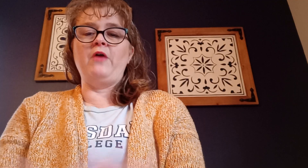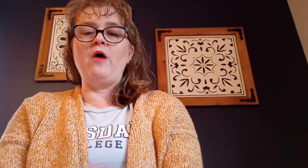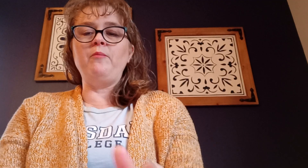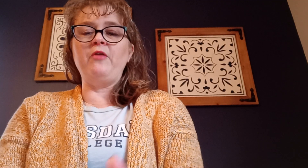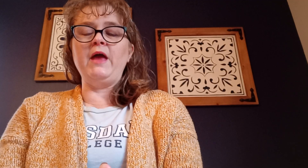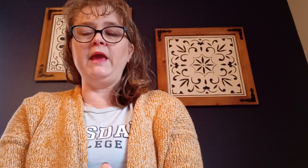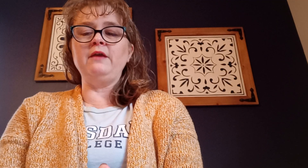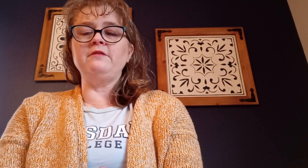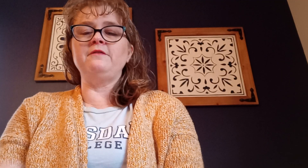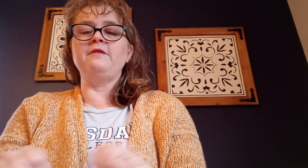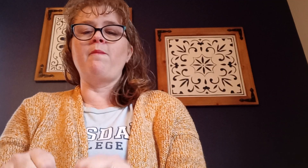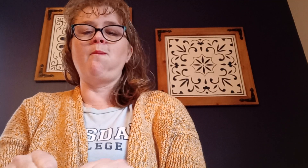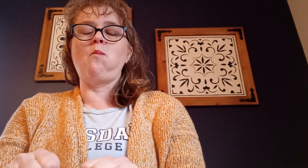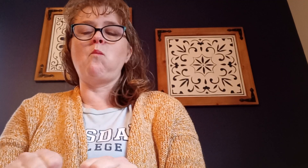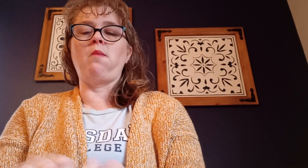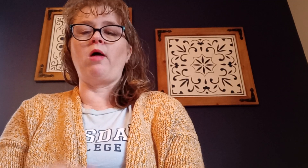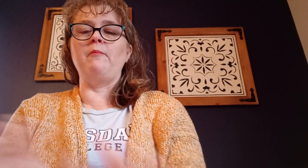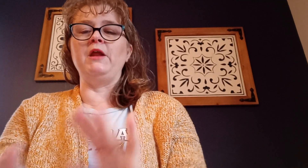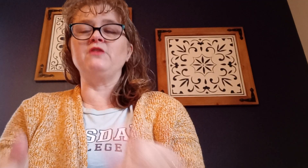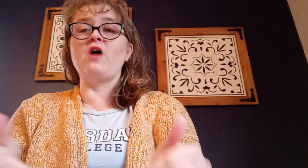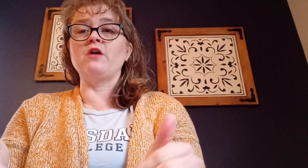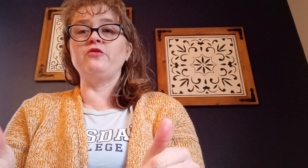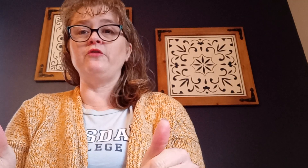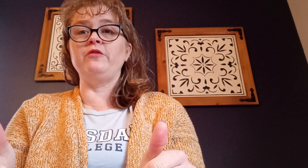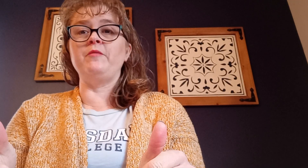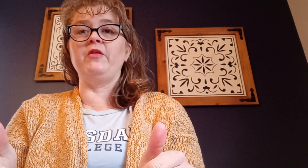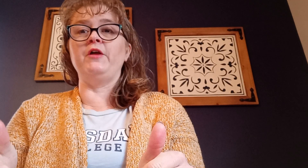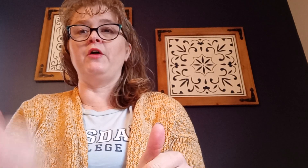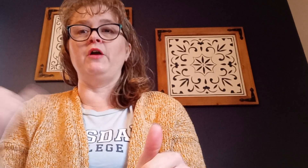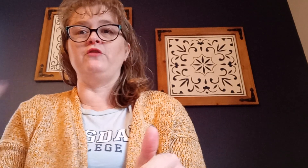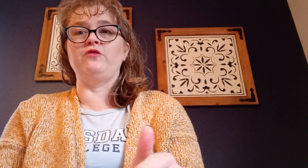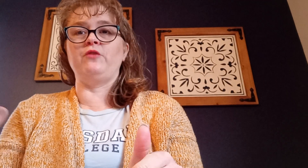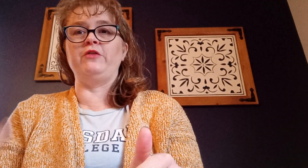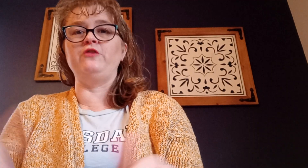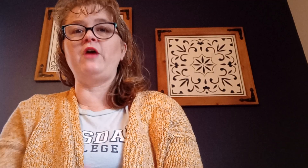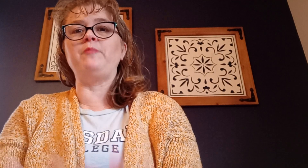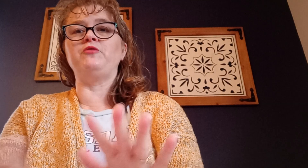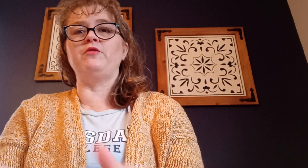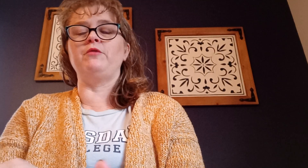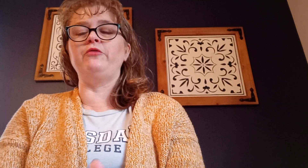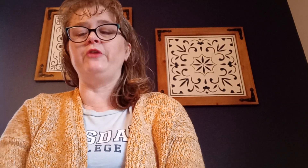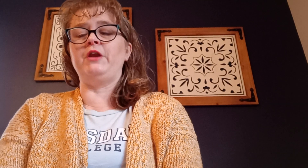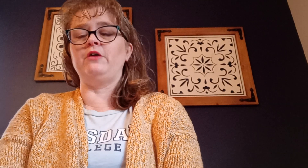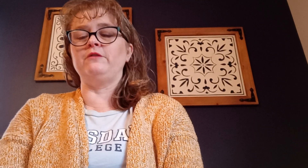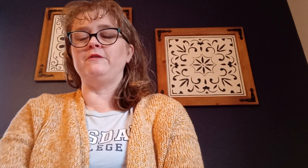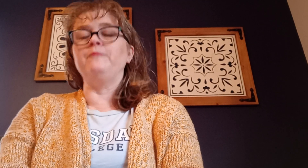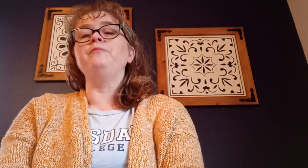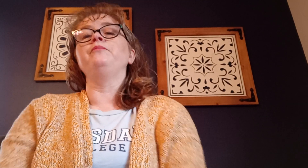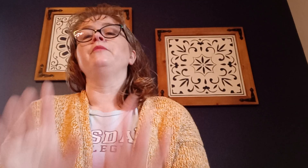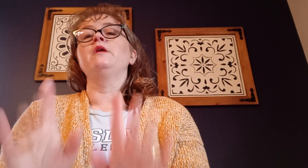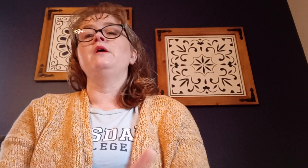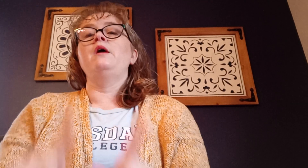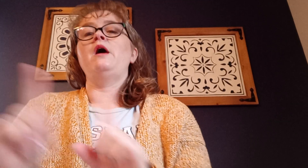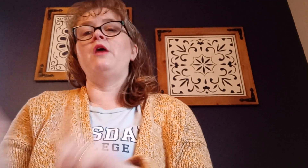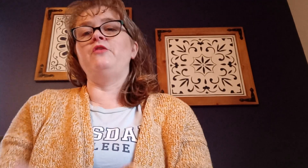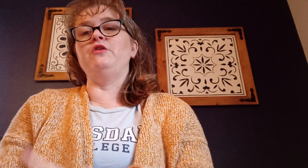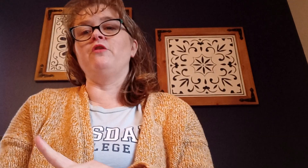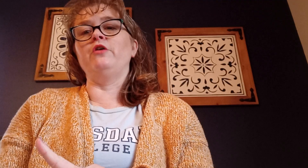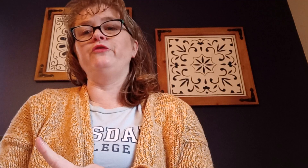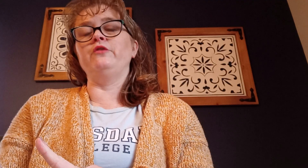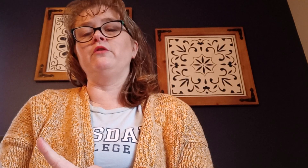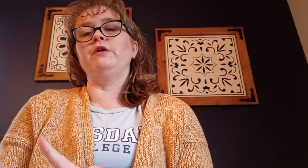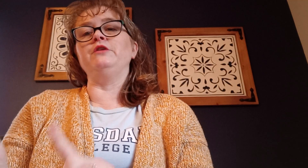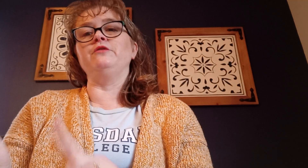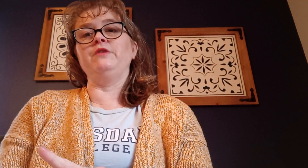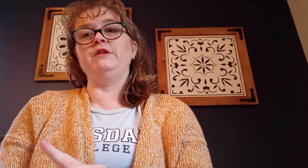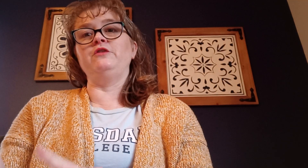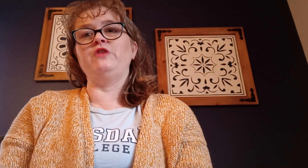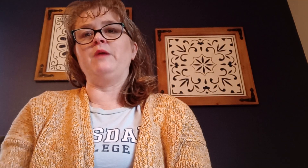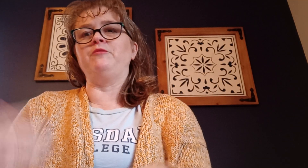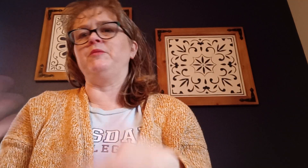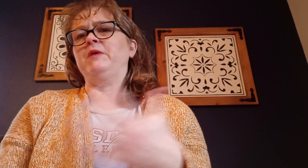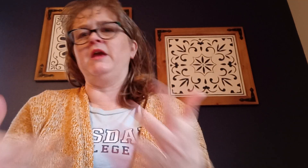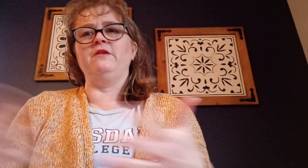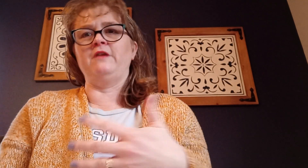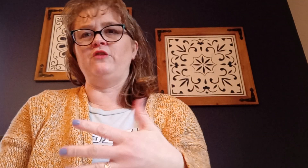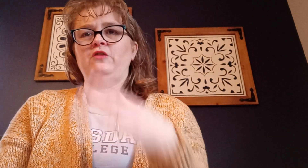without blanks. I'm going to talk through them a little. I just read the chapter and wrote the notes. And then you're also going to read the chapter because, as you know,